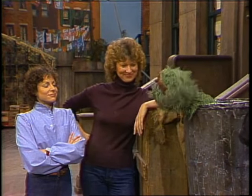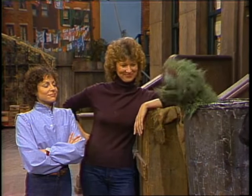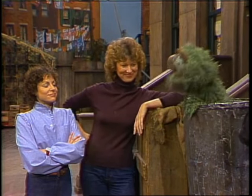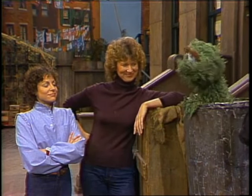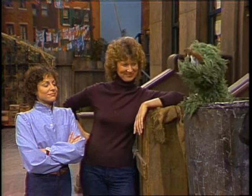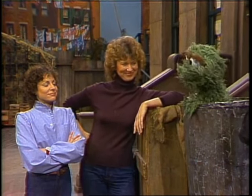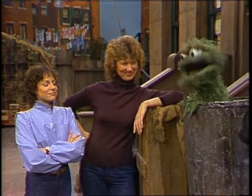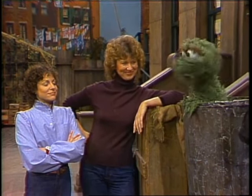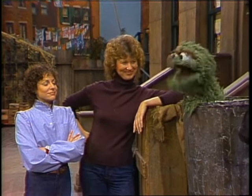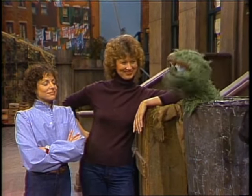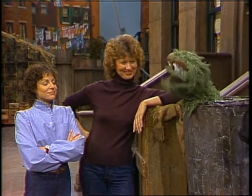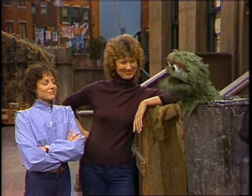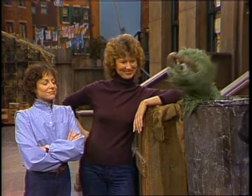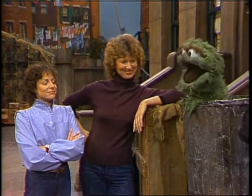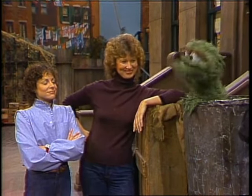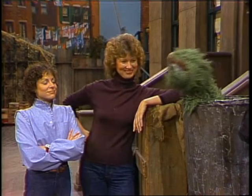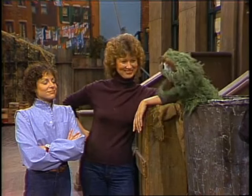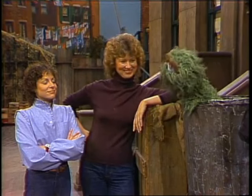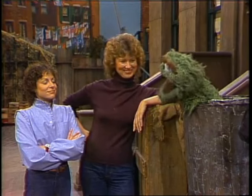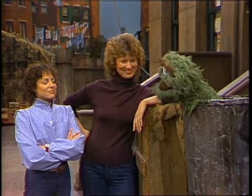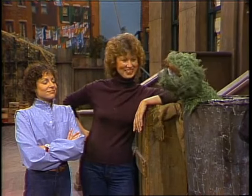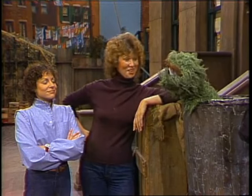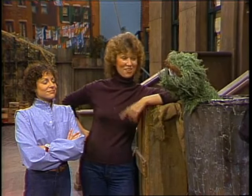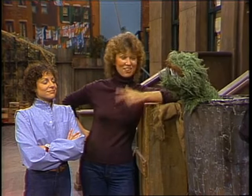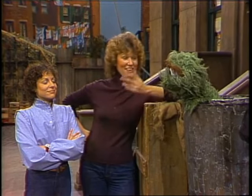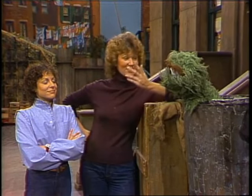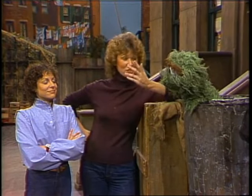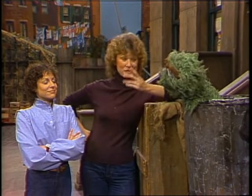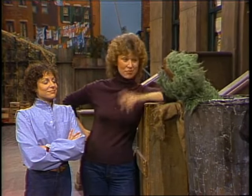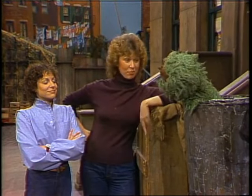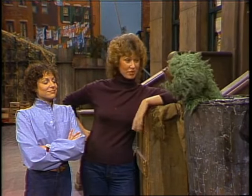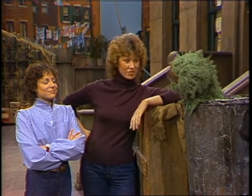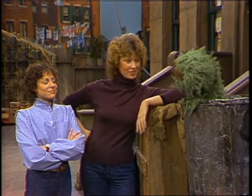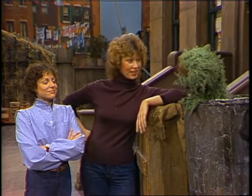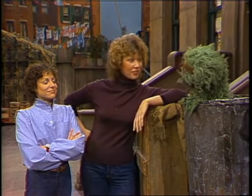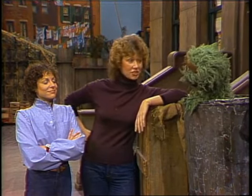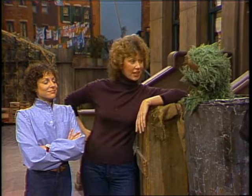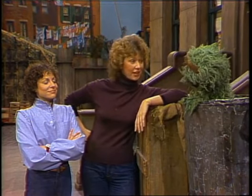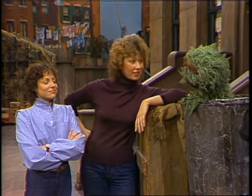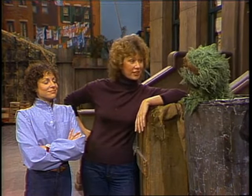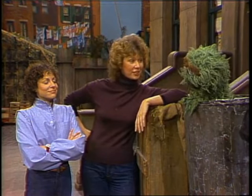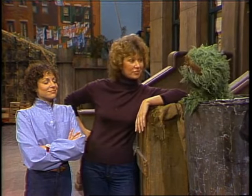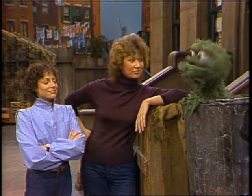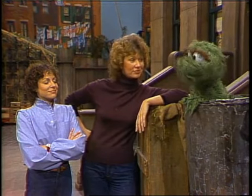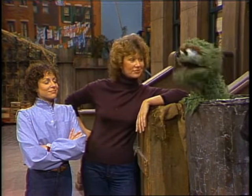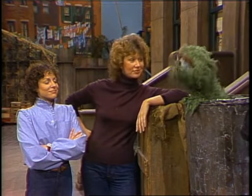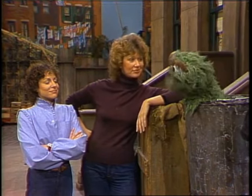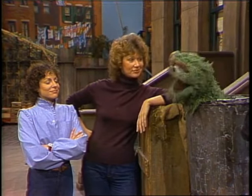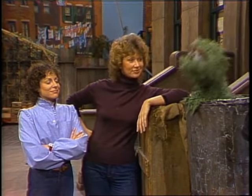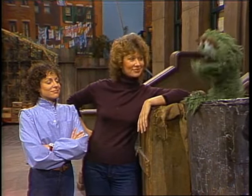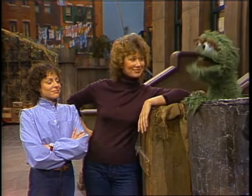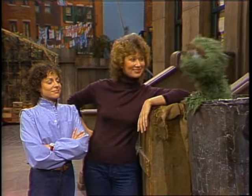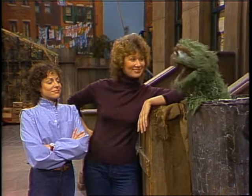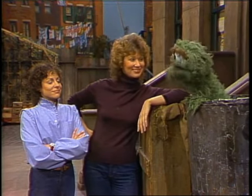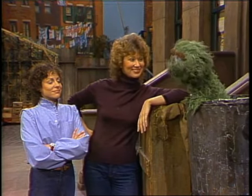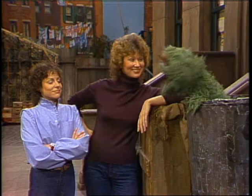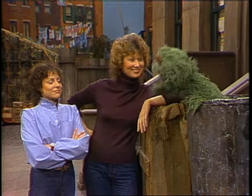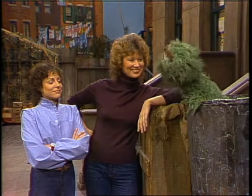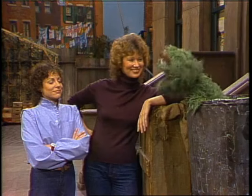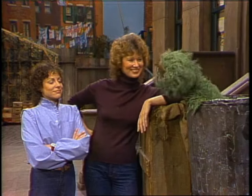Hey, she can't see a thing I'm signing. Well, Oscar, remember, she's deaf. She can't hear you. I remember. That's why she's got to see me